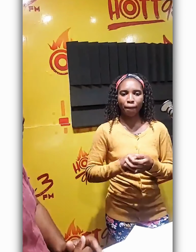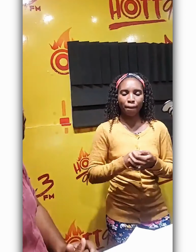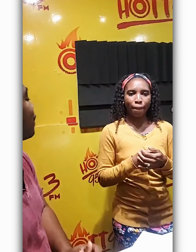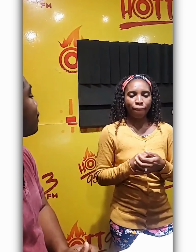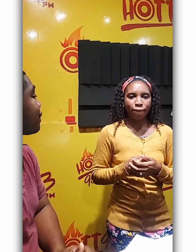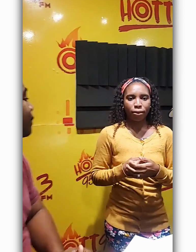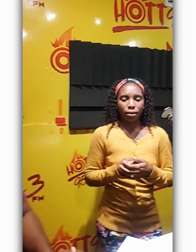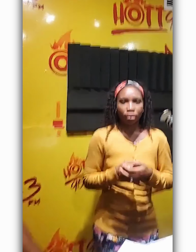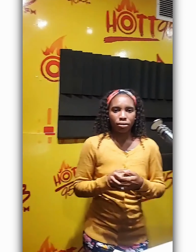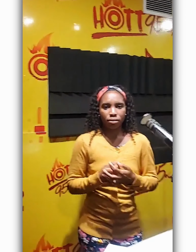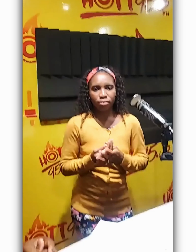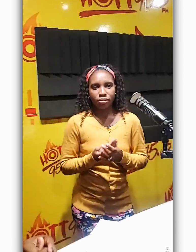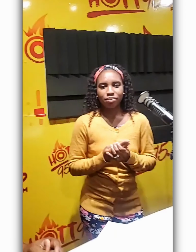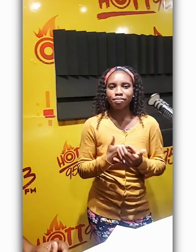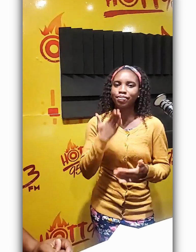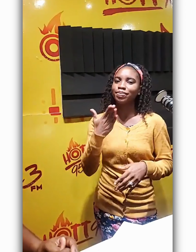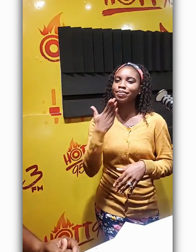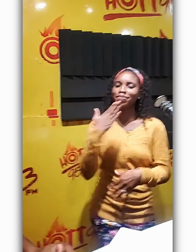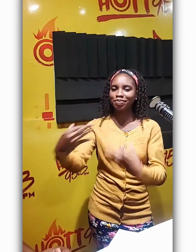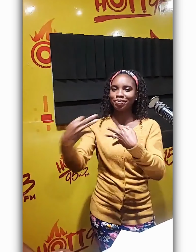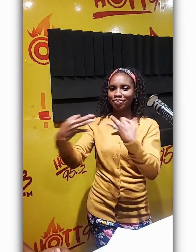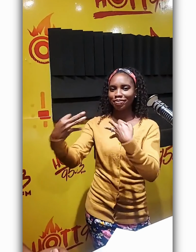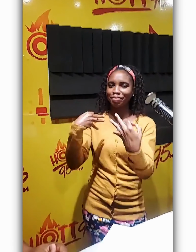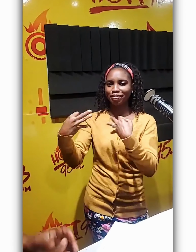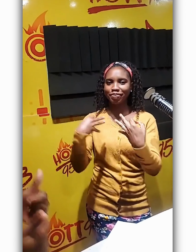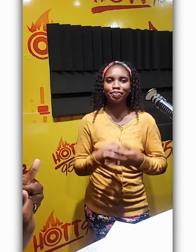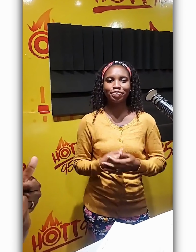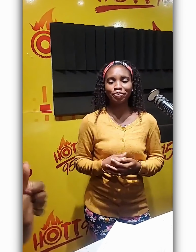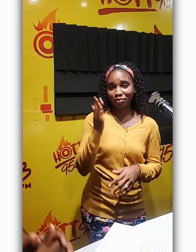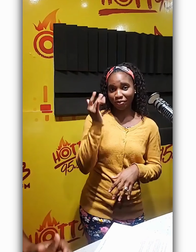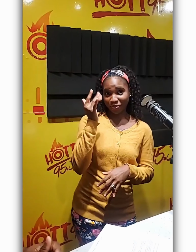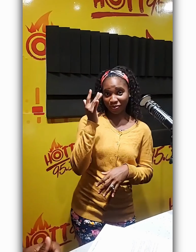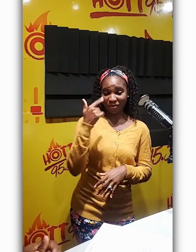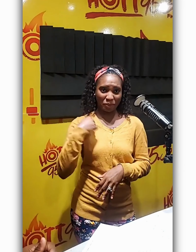Nice. Thanks for that explanation. Because I was wondering